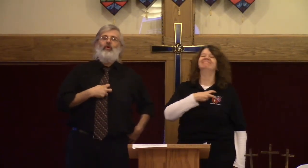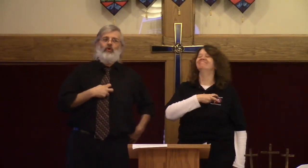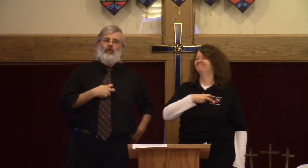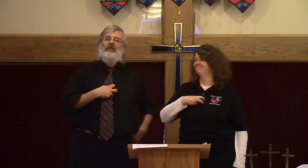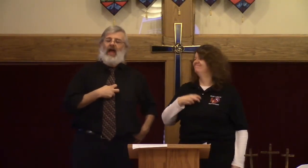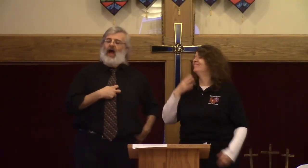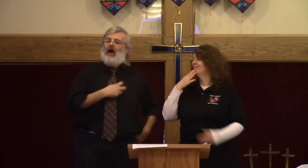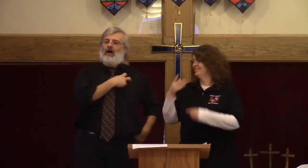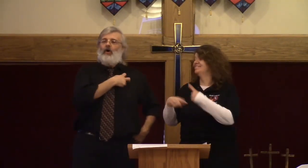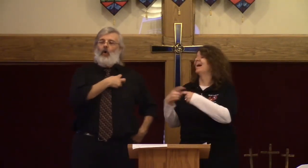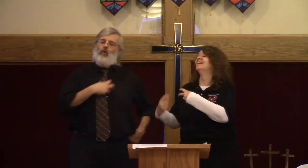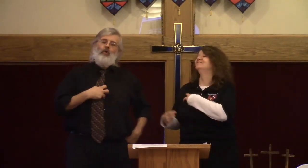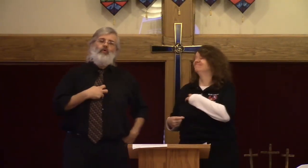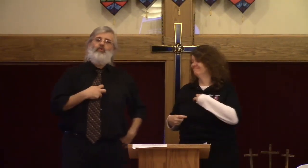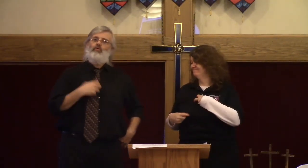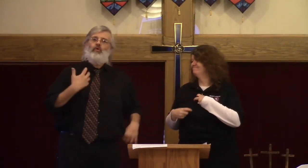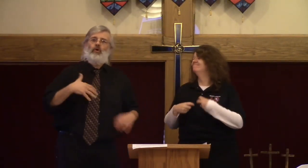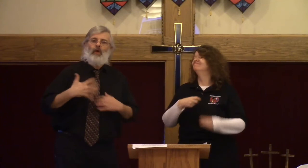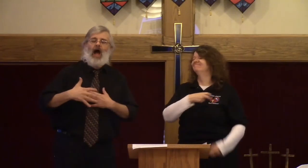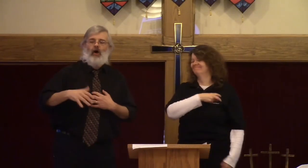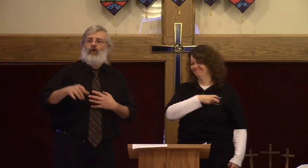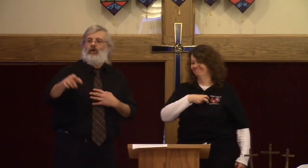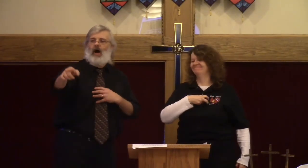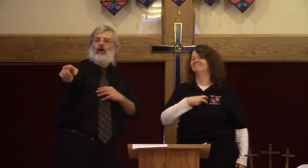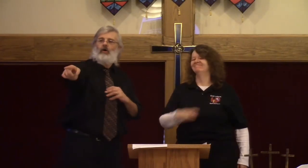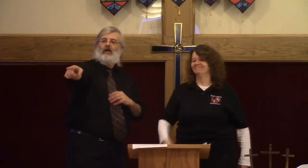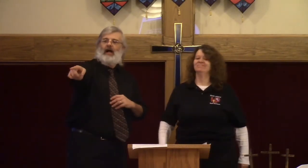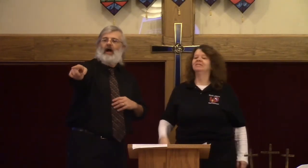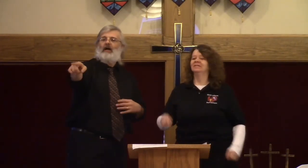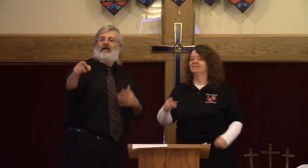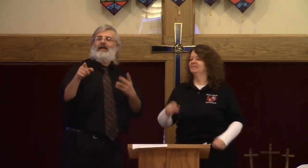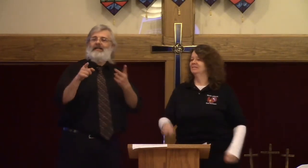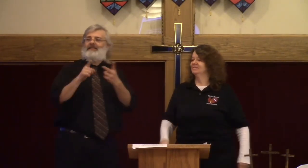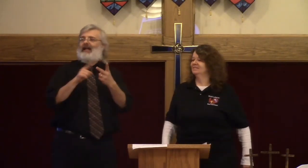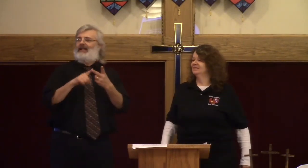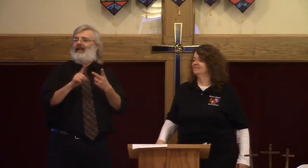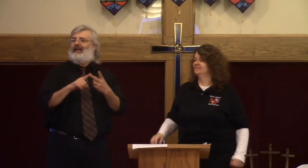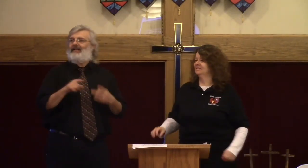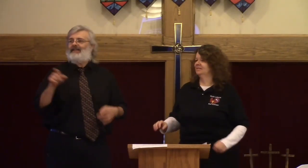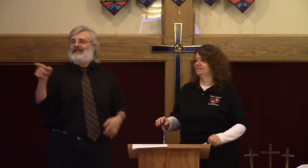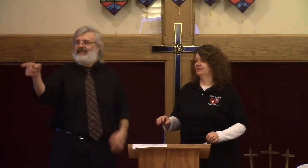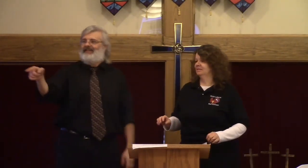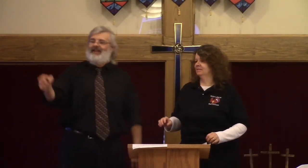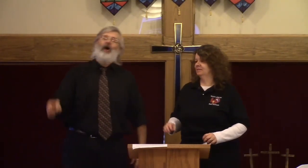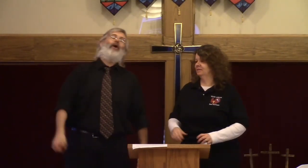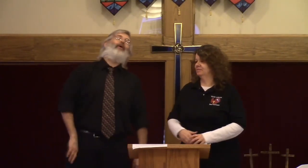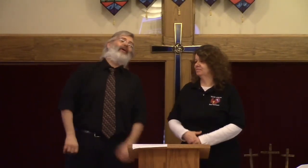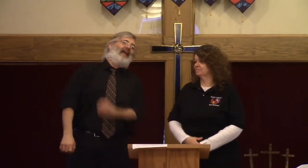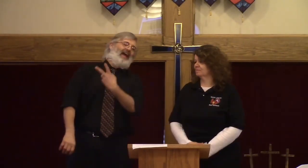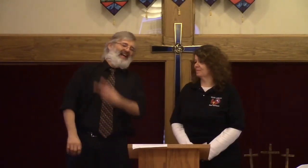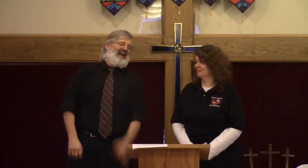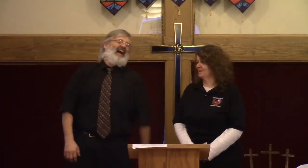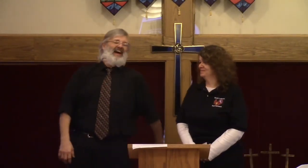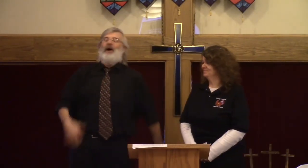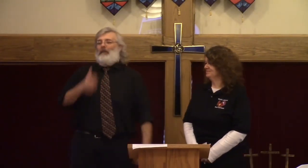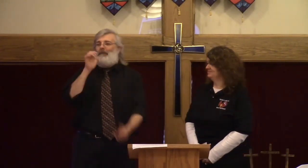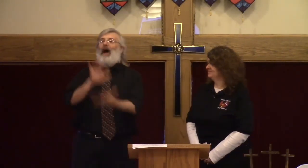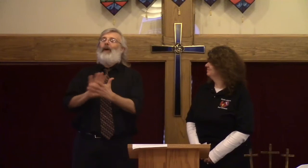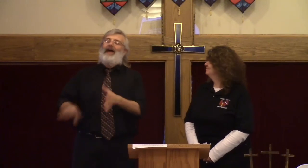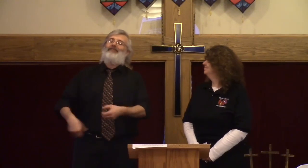Ooh, yeah. Ooh. Wow. Well, but I want to say something. Oh, okay. My wife wants